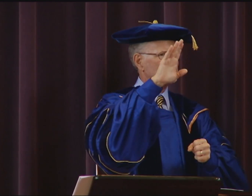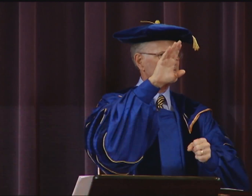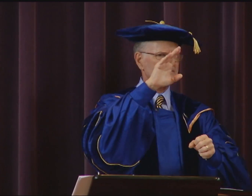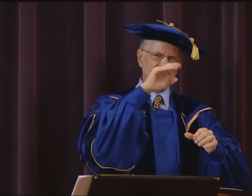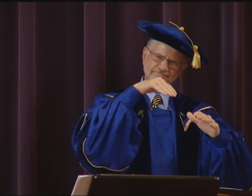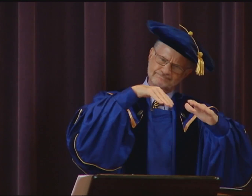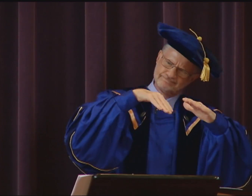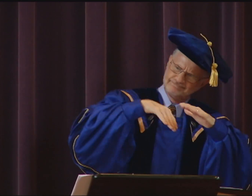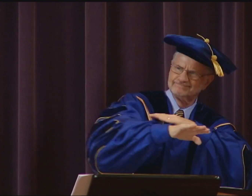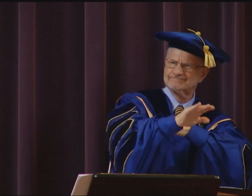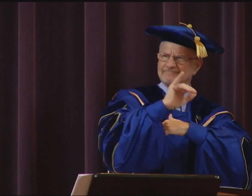Emeriti Club